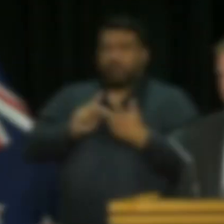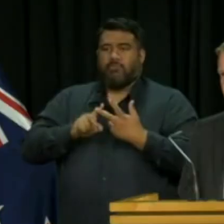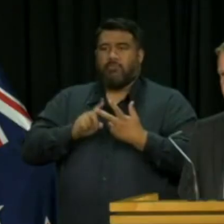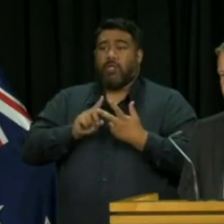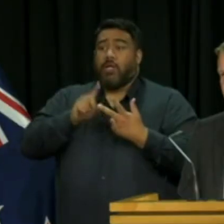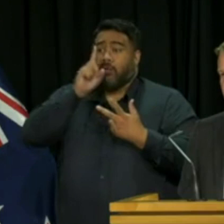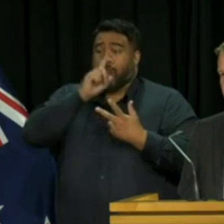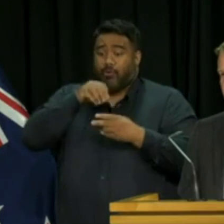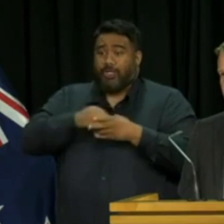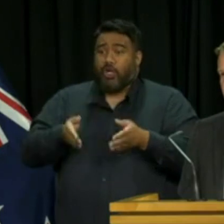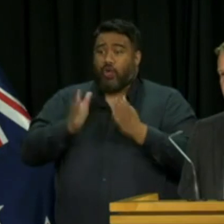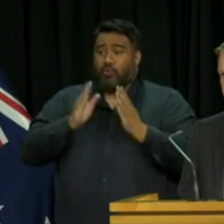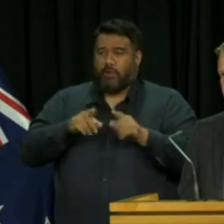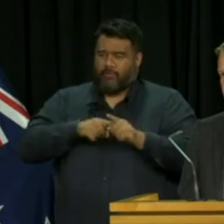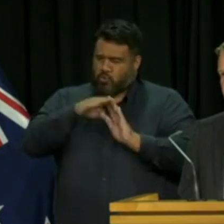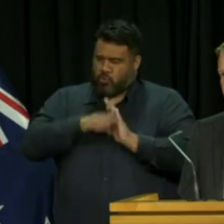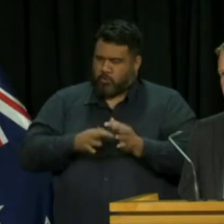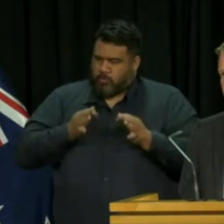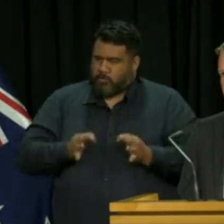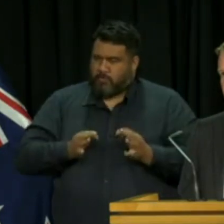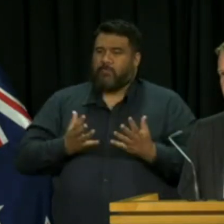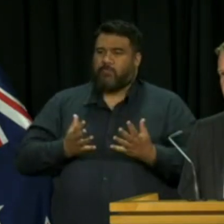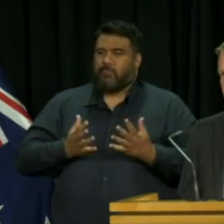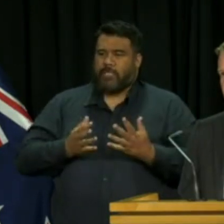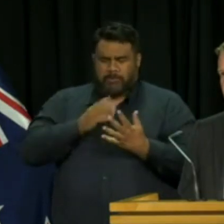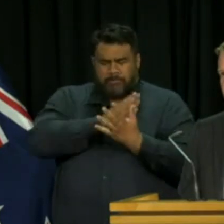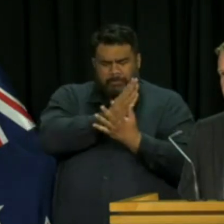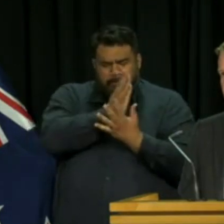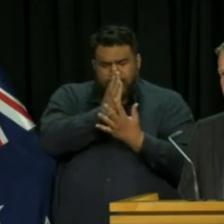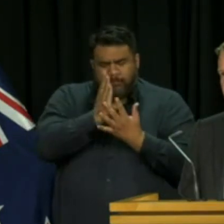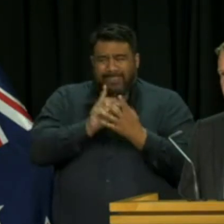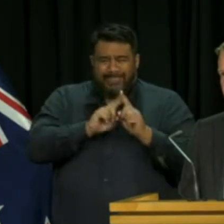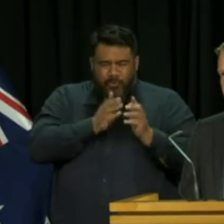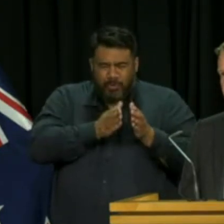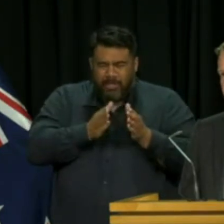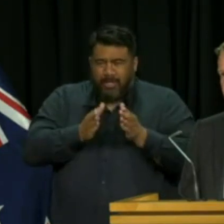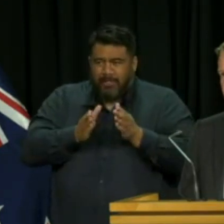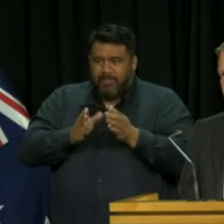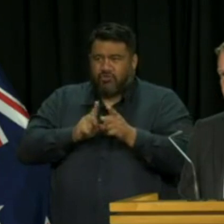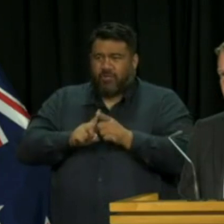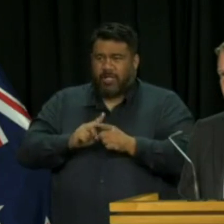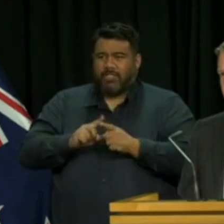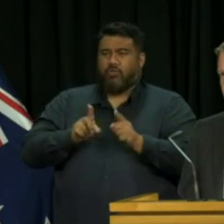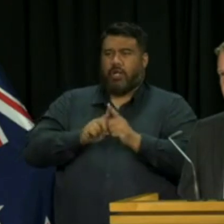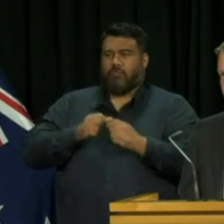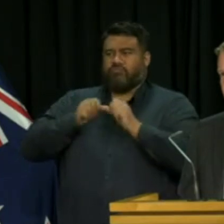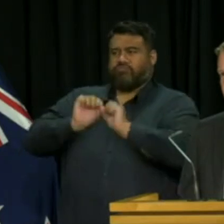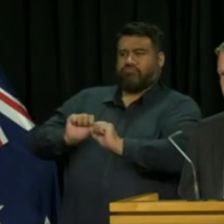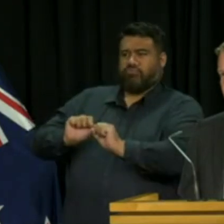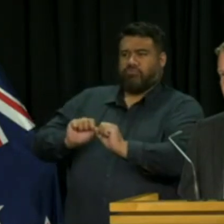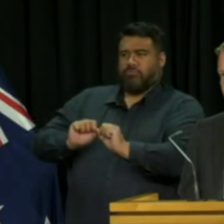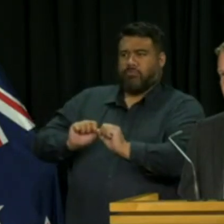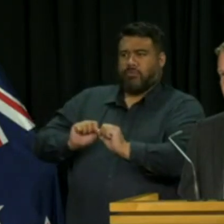interesting. We are constantly looking at what we can do to create further restrictions and protocols